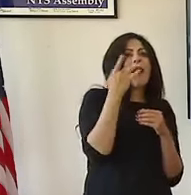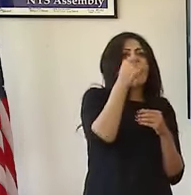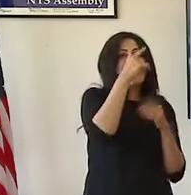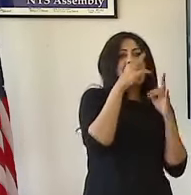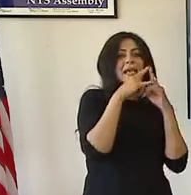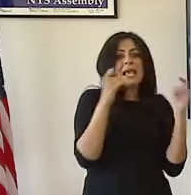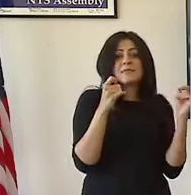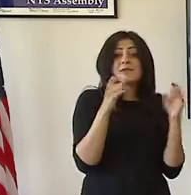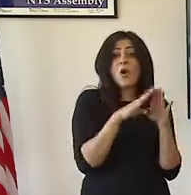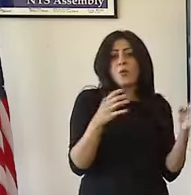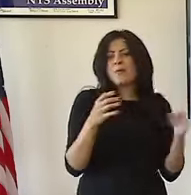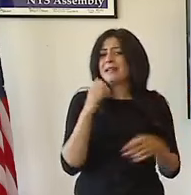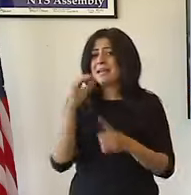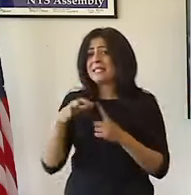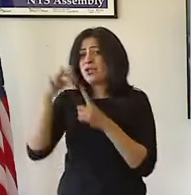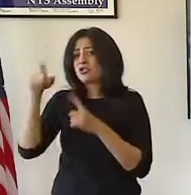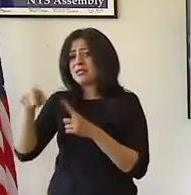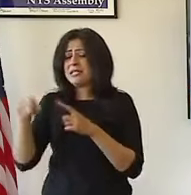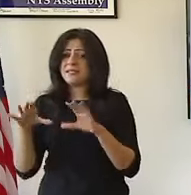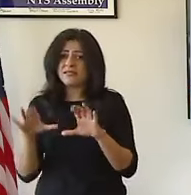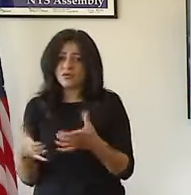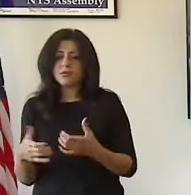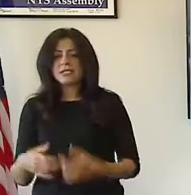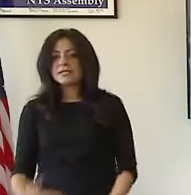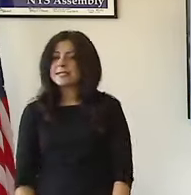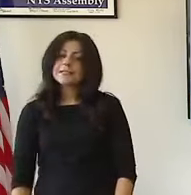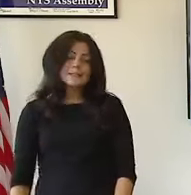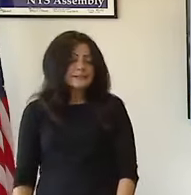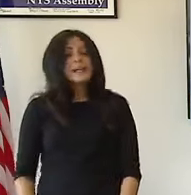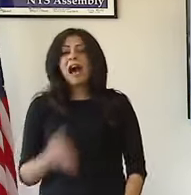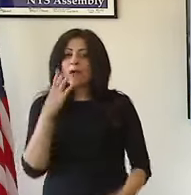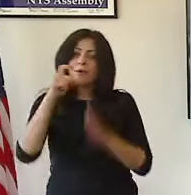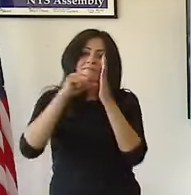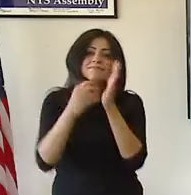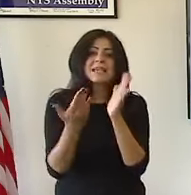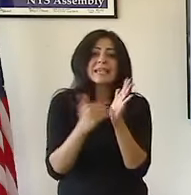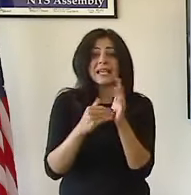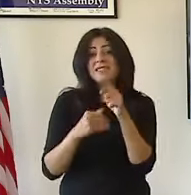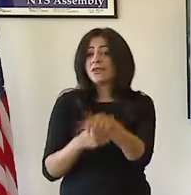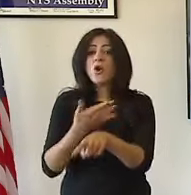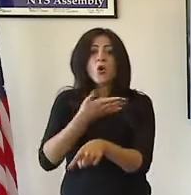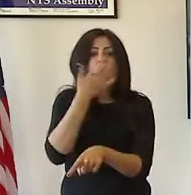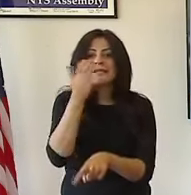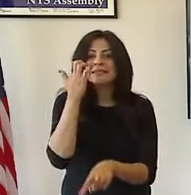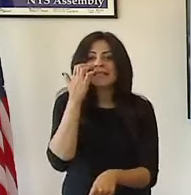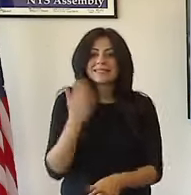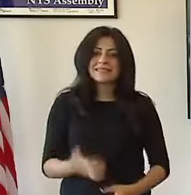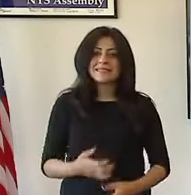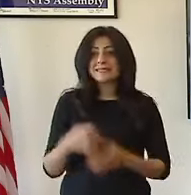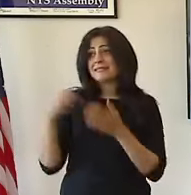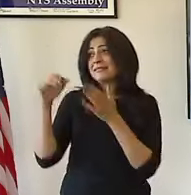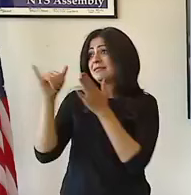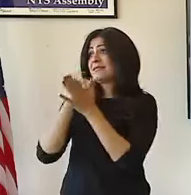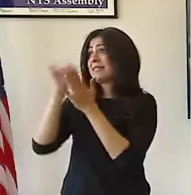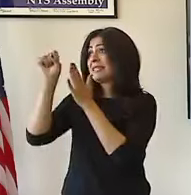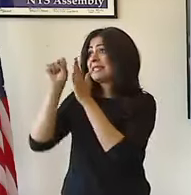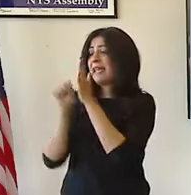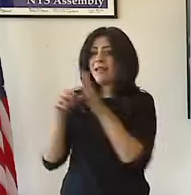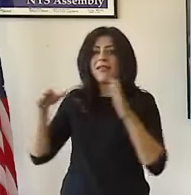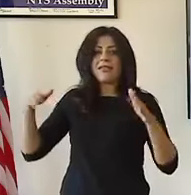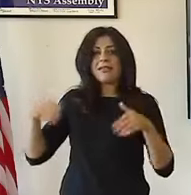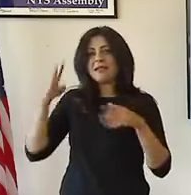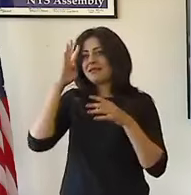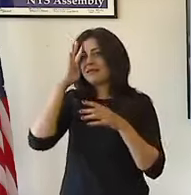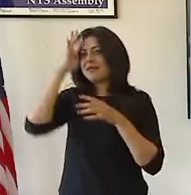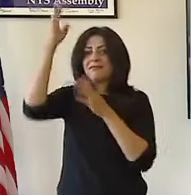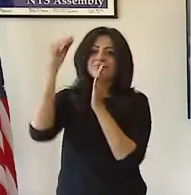I'm going to end on this note yet again. Because there is no logic. The state of New York has yet to develop